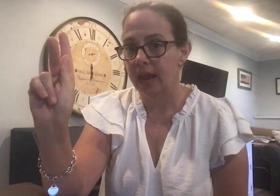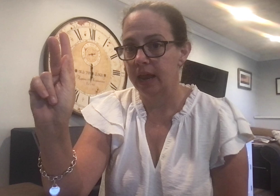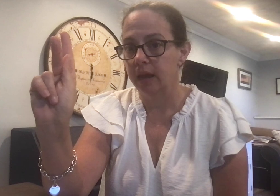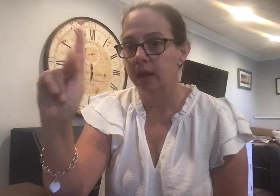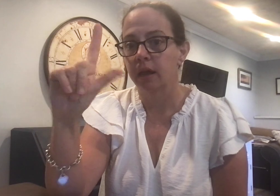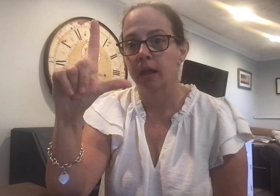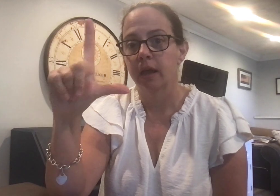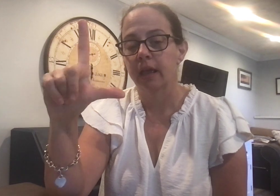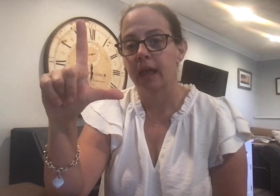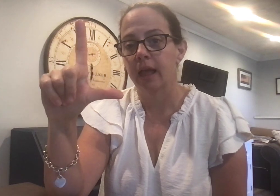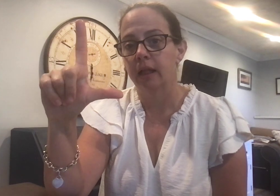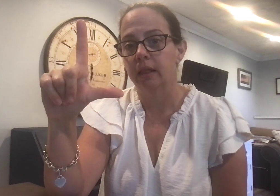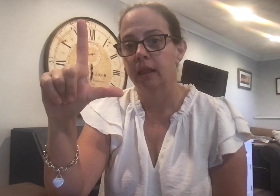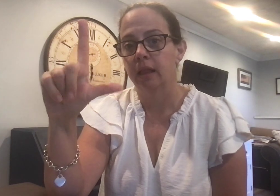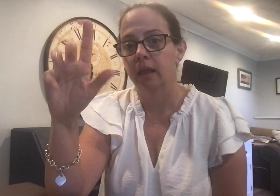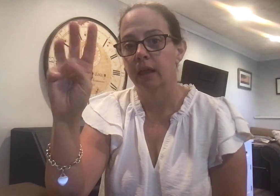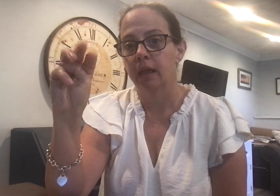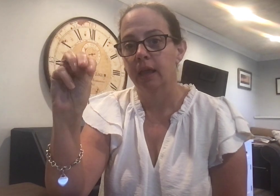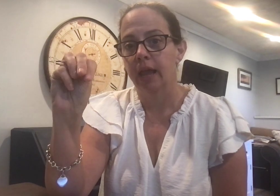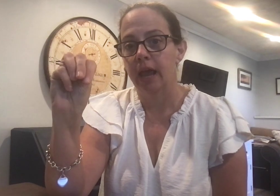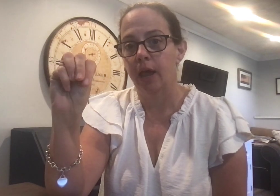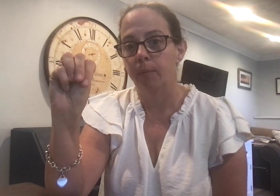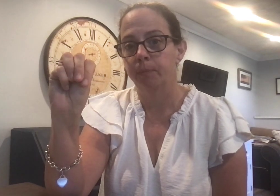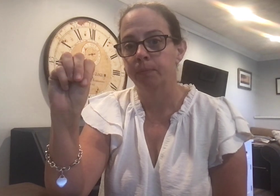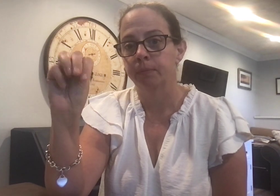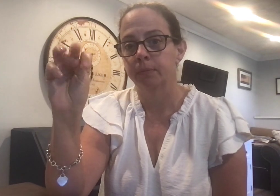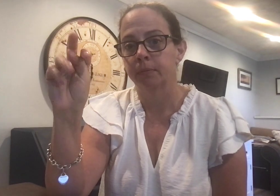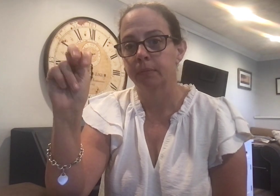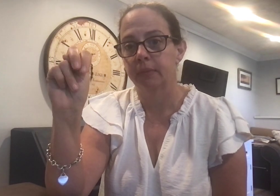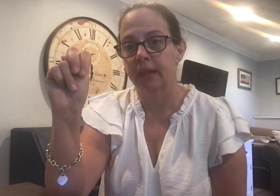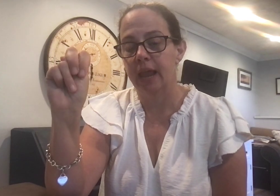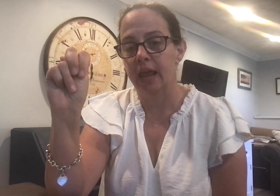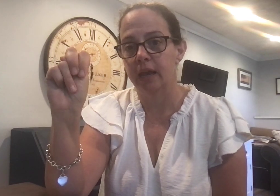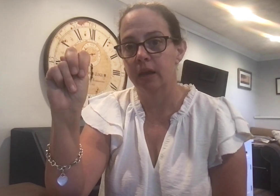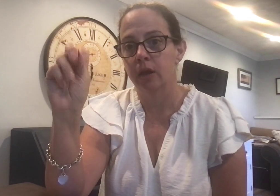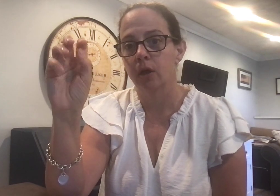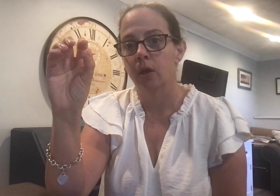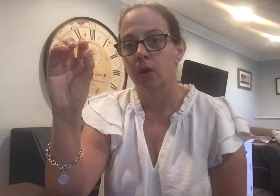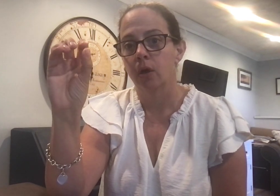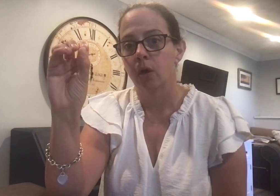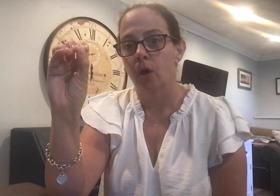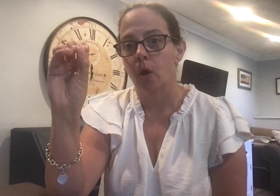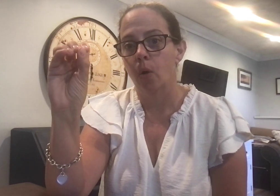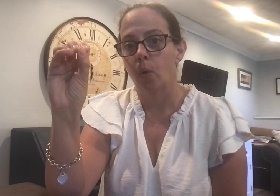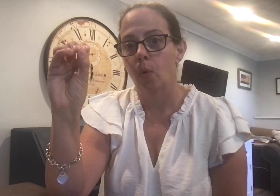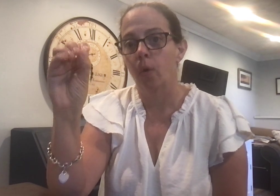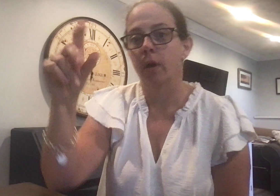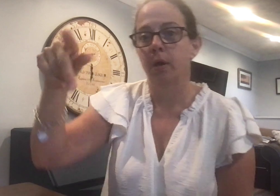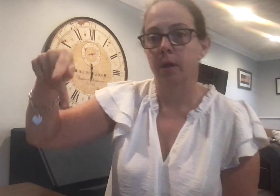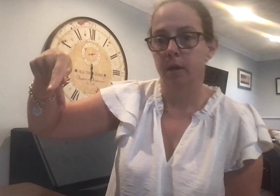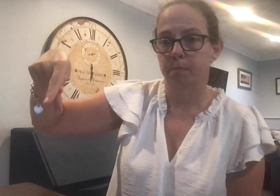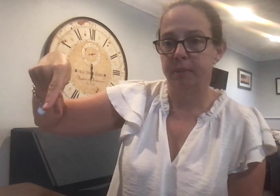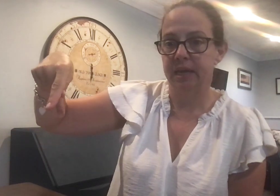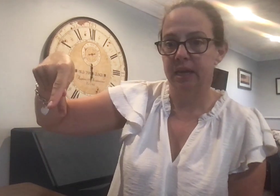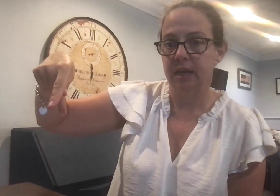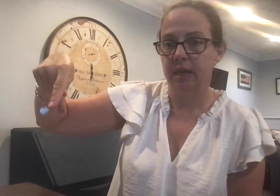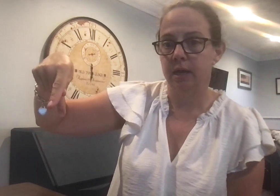K, L, M, N, O, P,